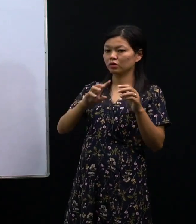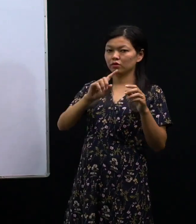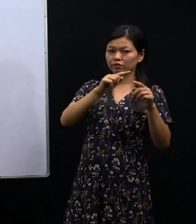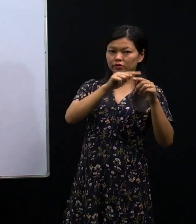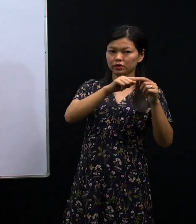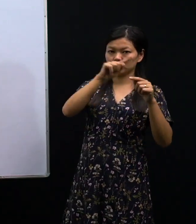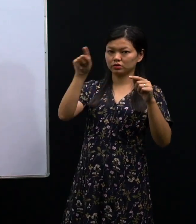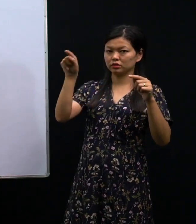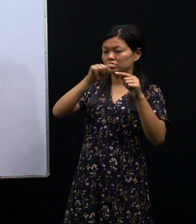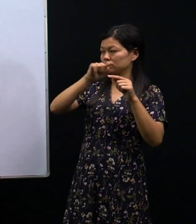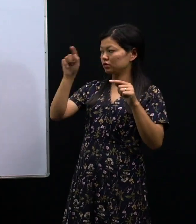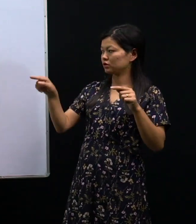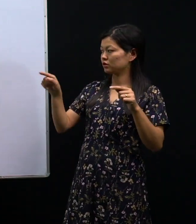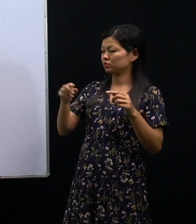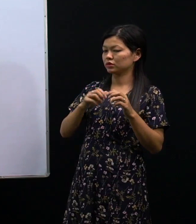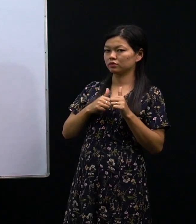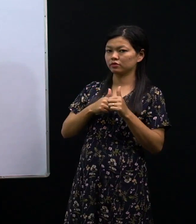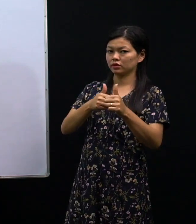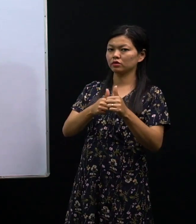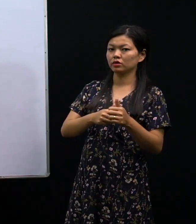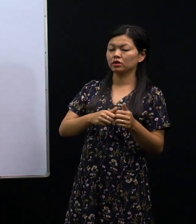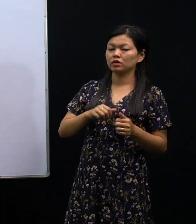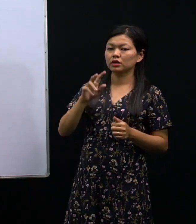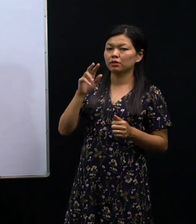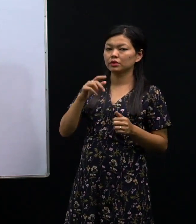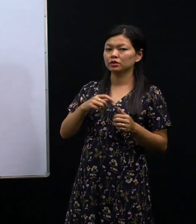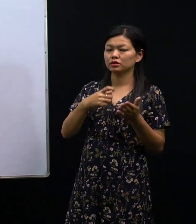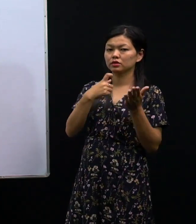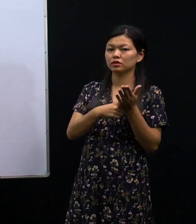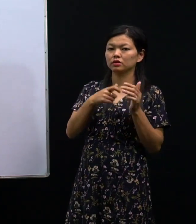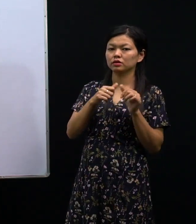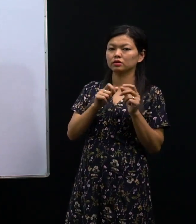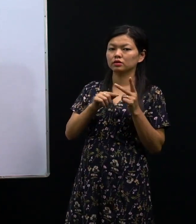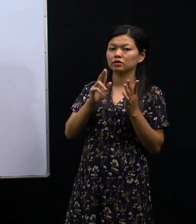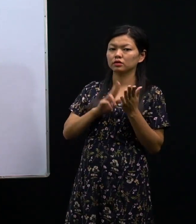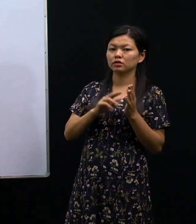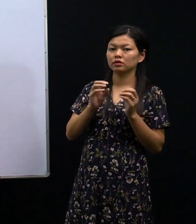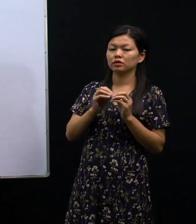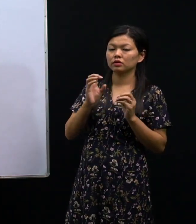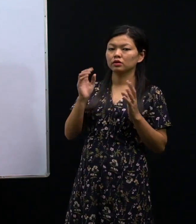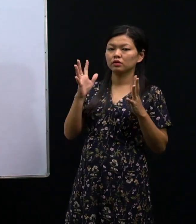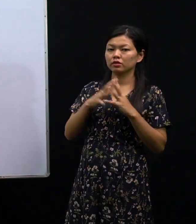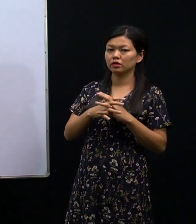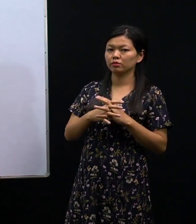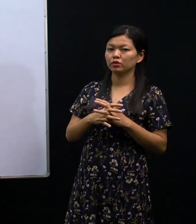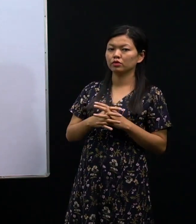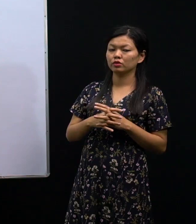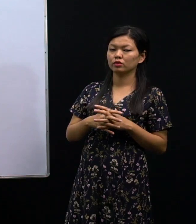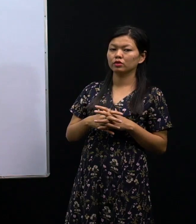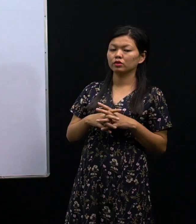square b. 2ab into a square. A. So 2a square b. Understood? Now this into